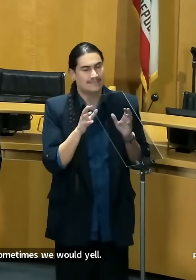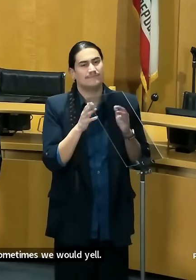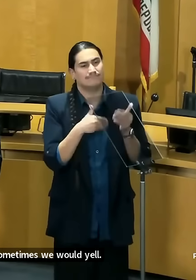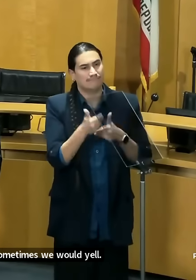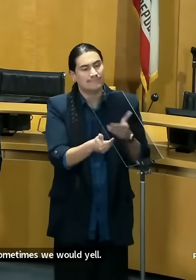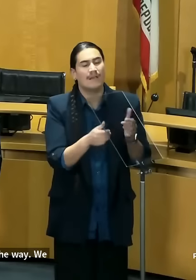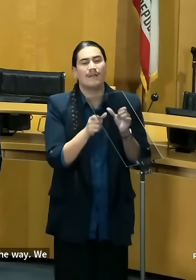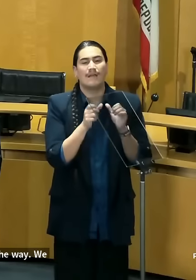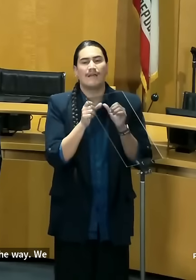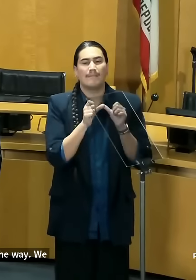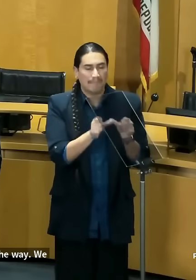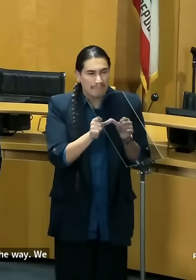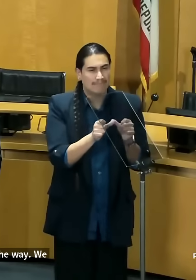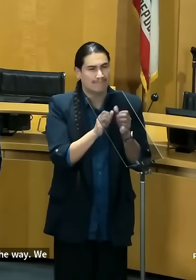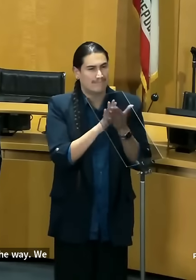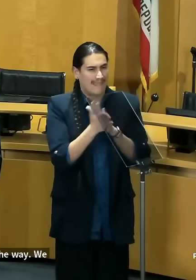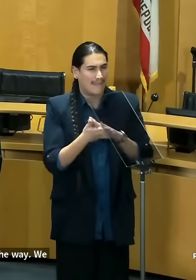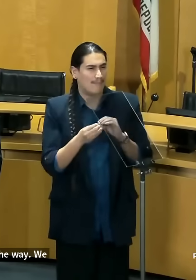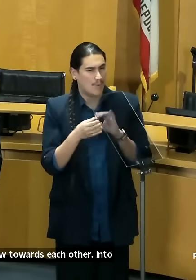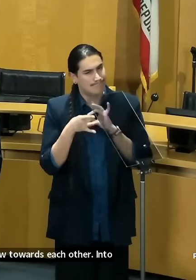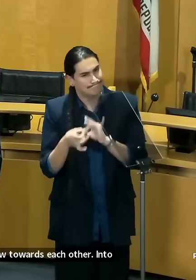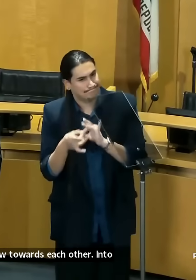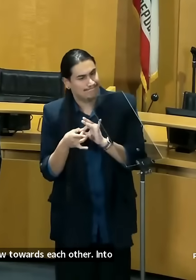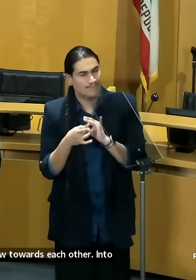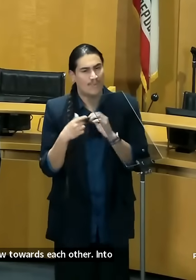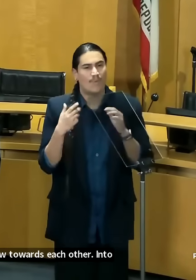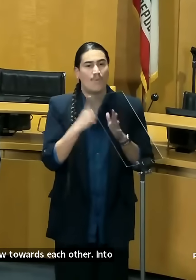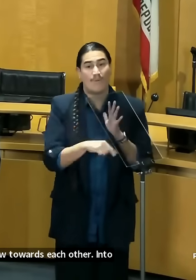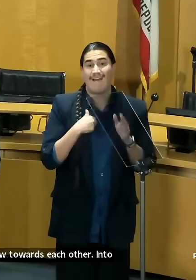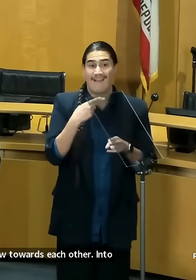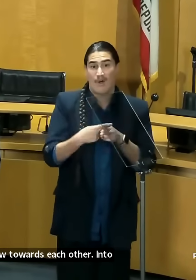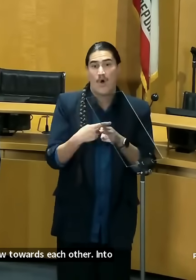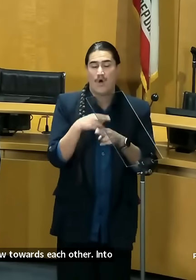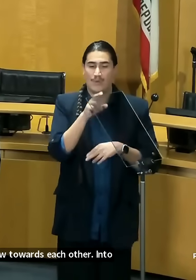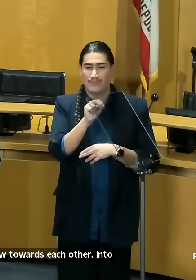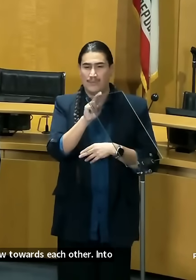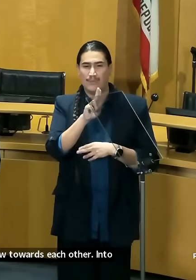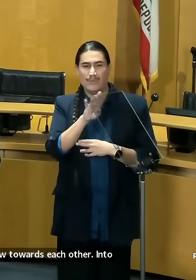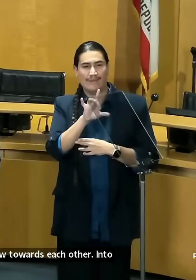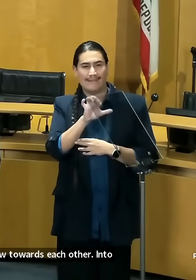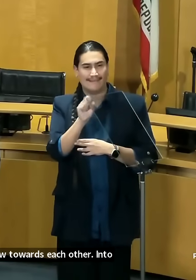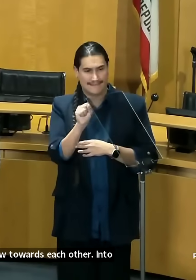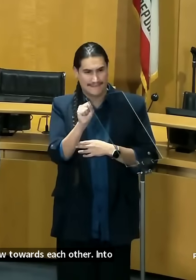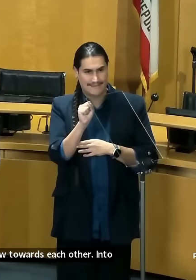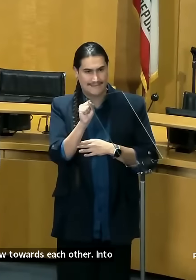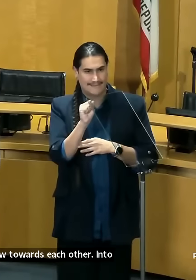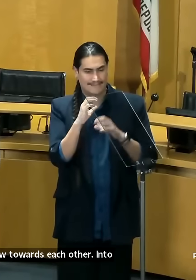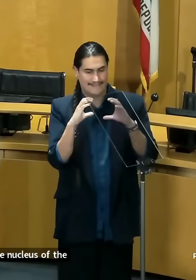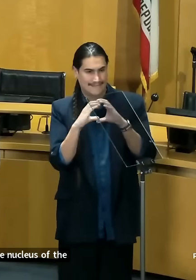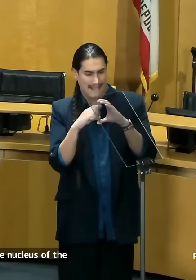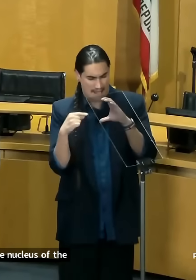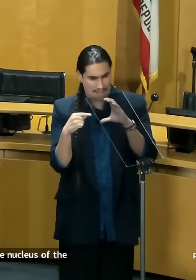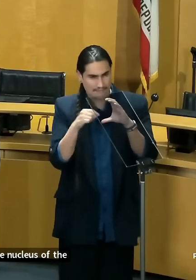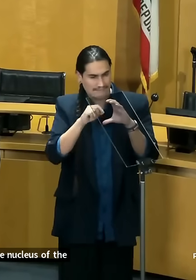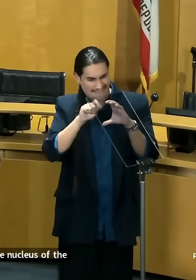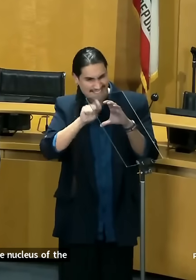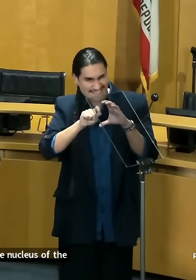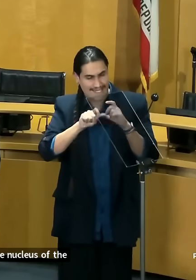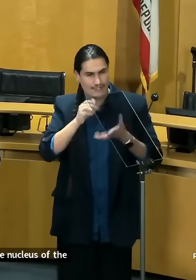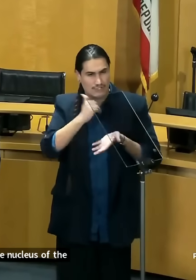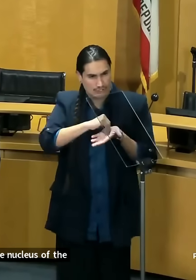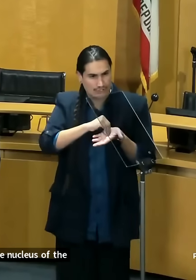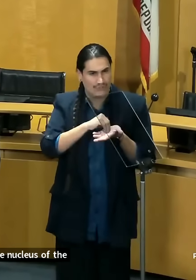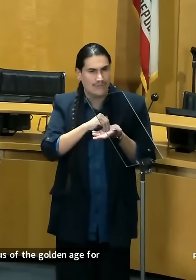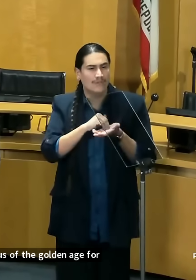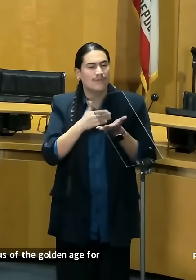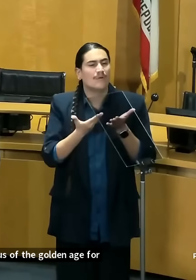each other into what I am calling the nucleus of the golden age for